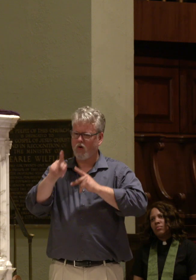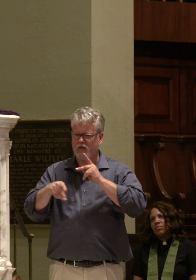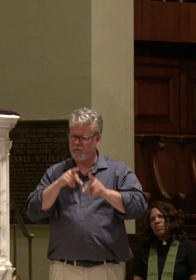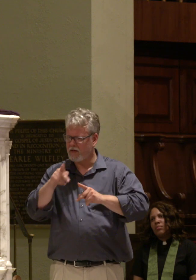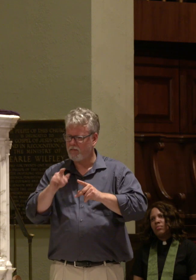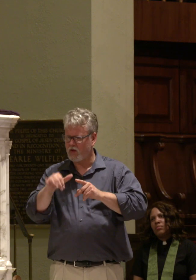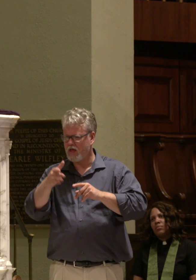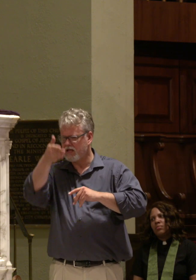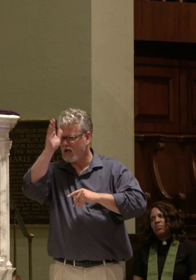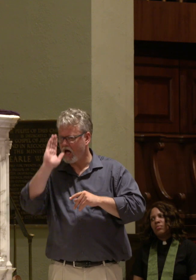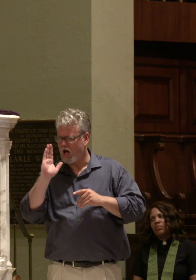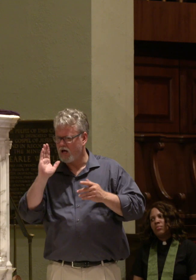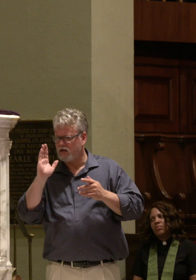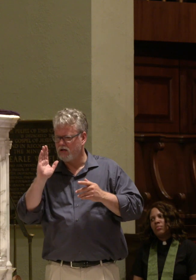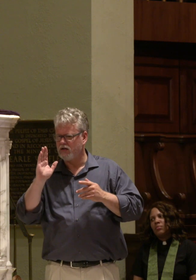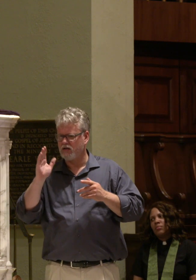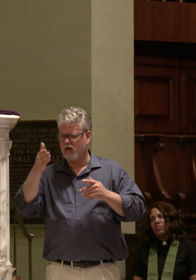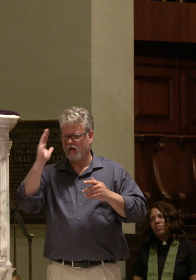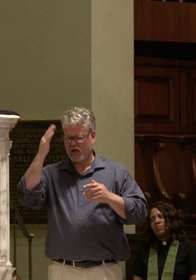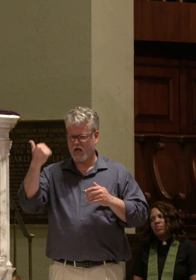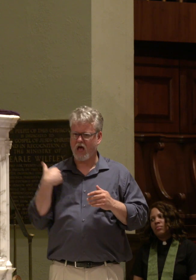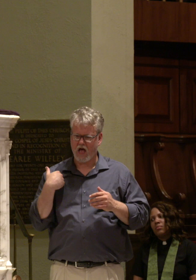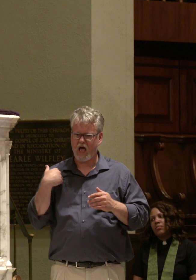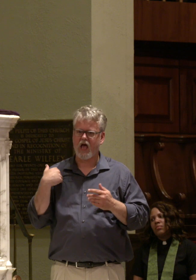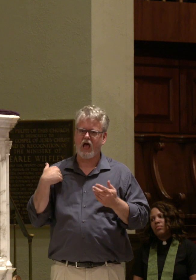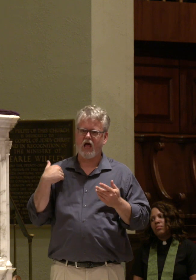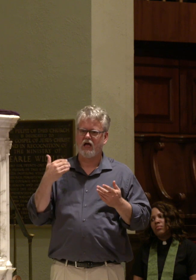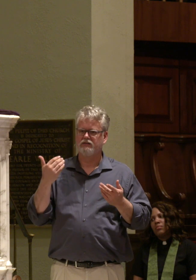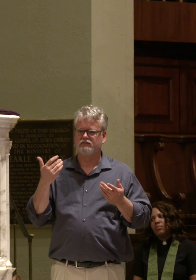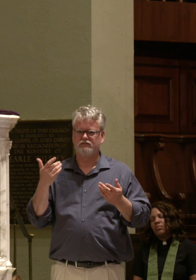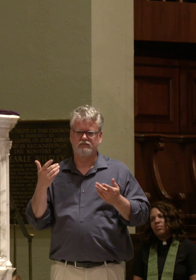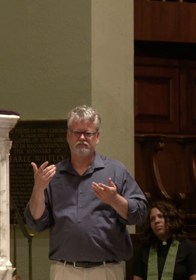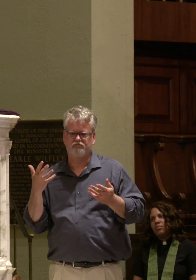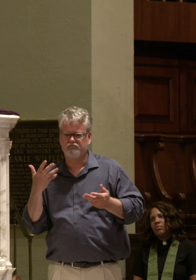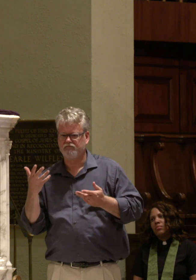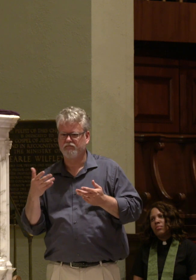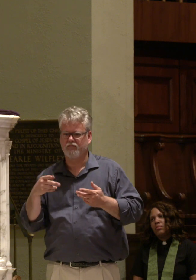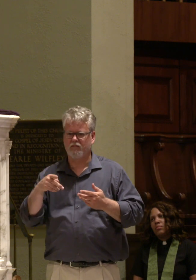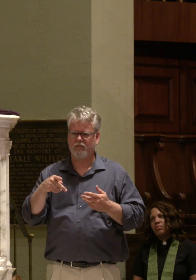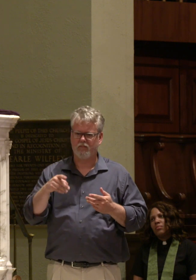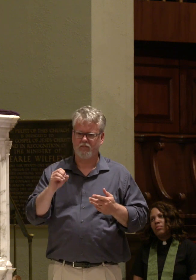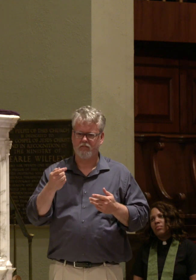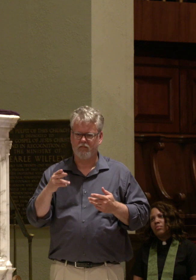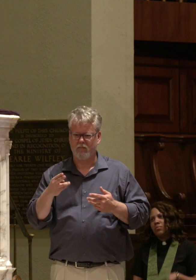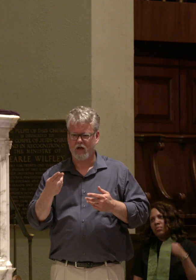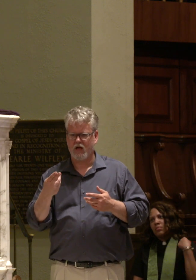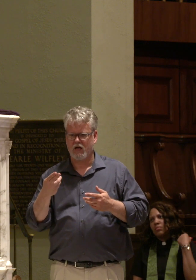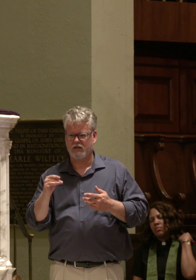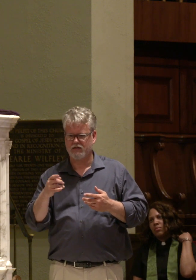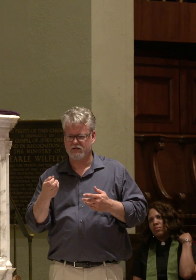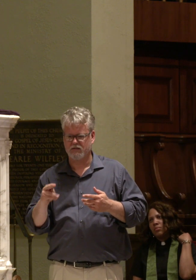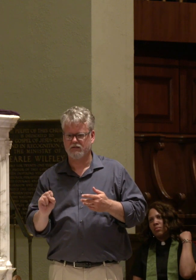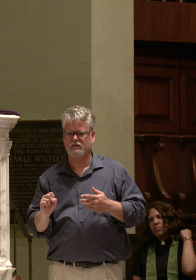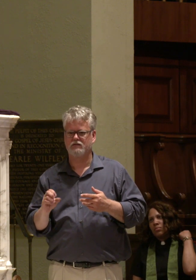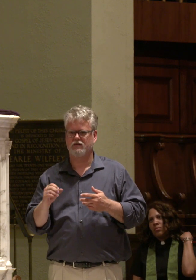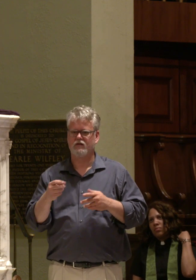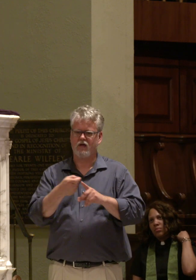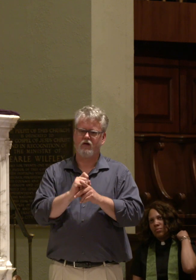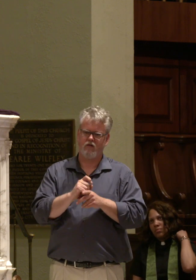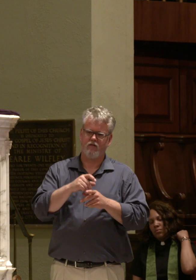there. It had the Parthians and the Medes. Yeah, they were from Persia. And he